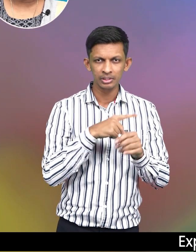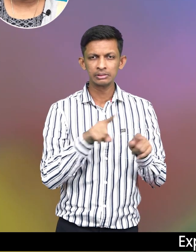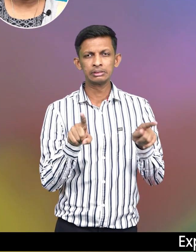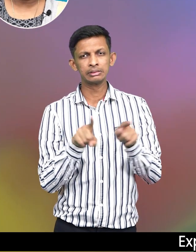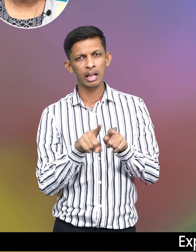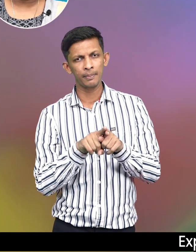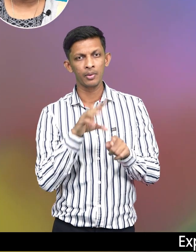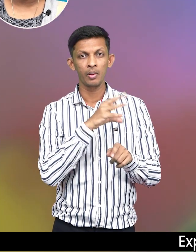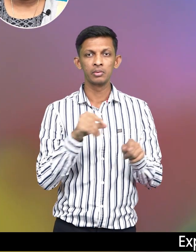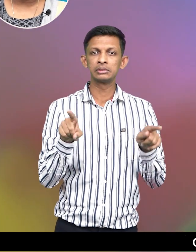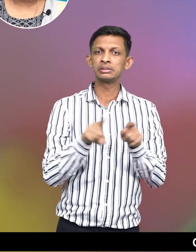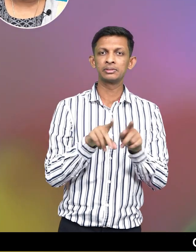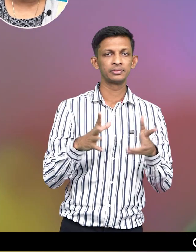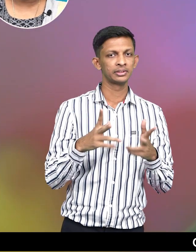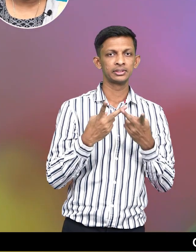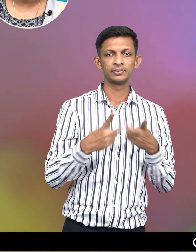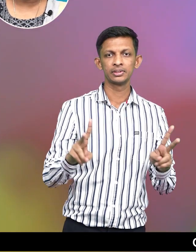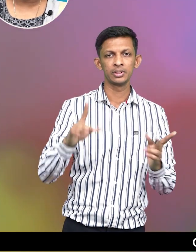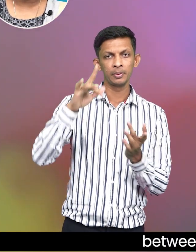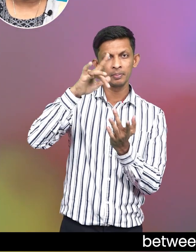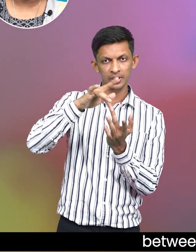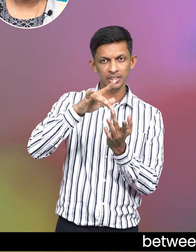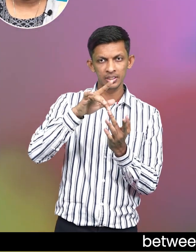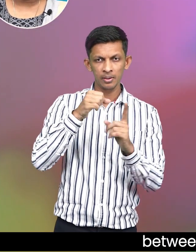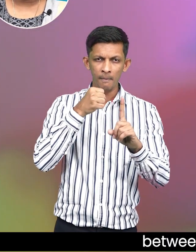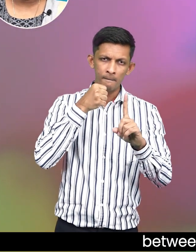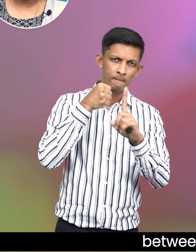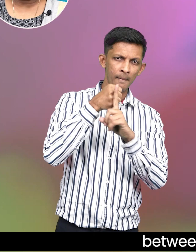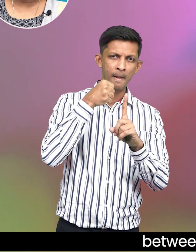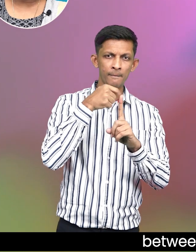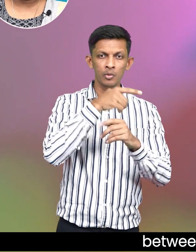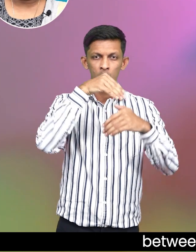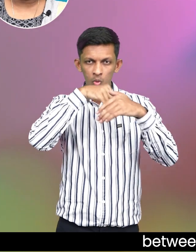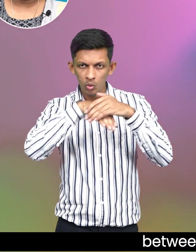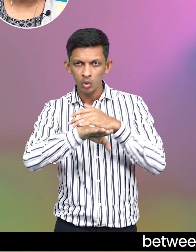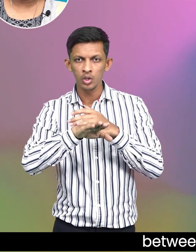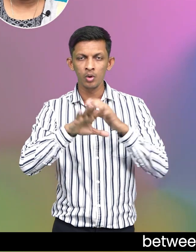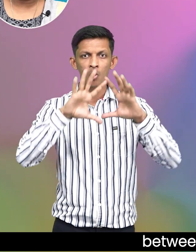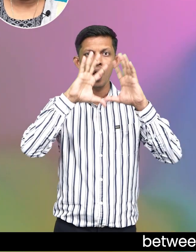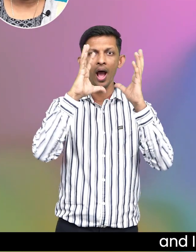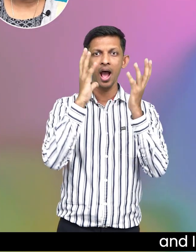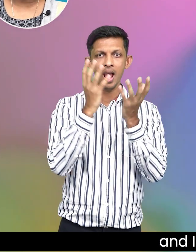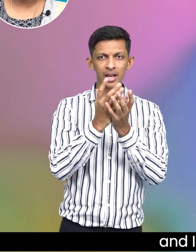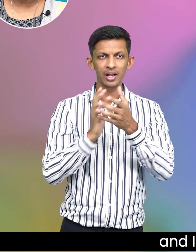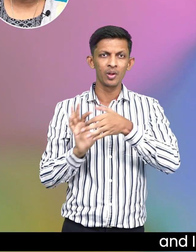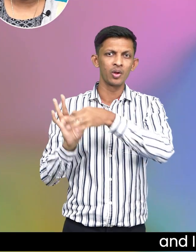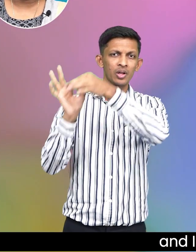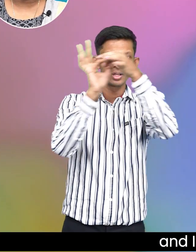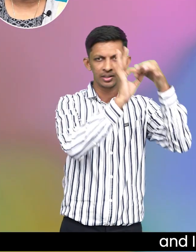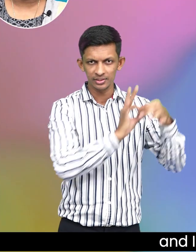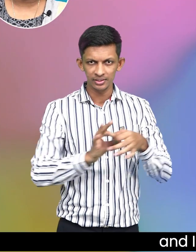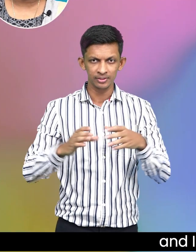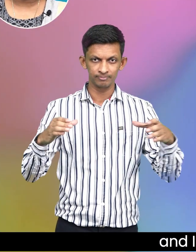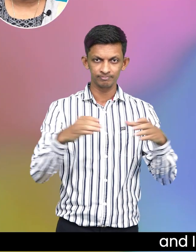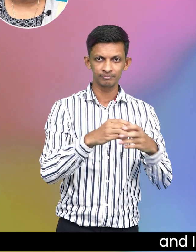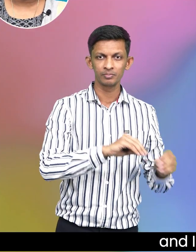explain the similarities and dissimilarities between the impacts of internal and international